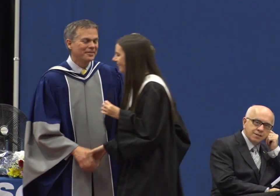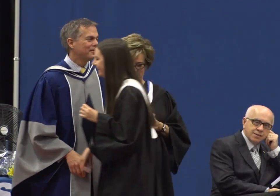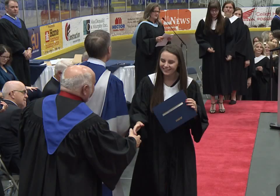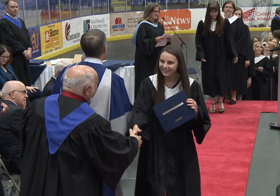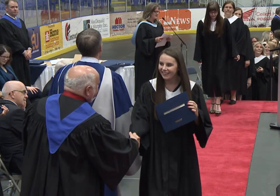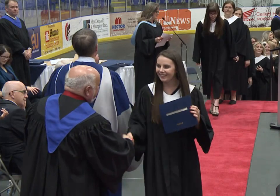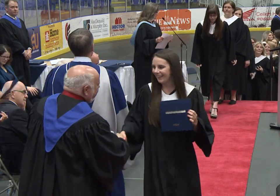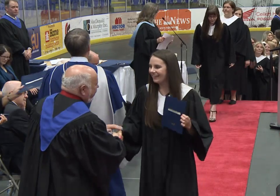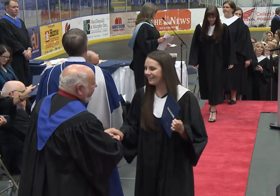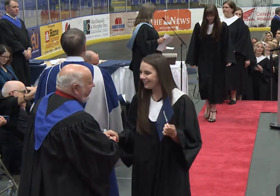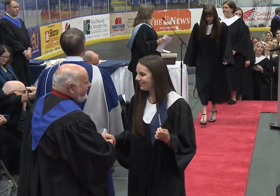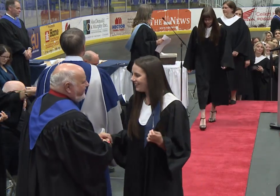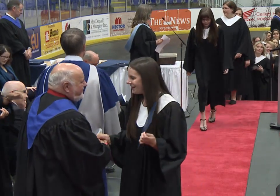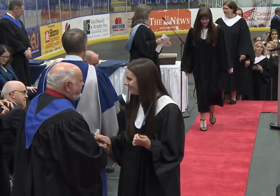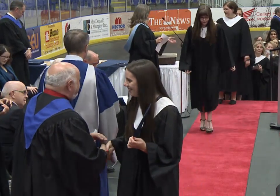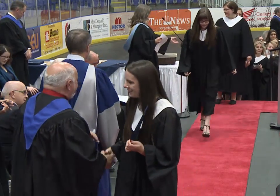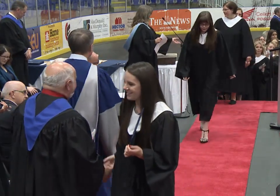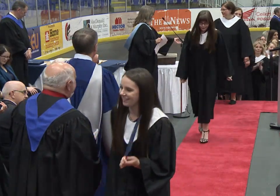Bree Jenkins.